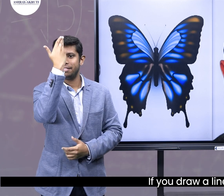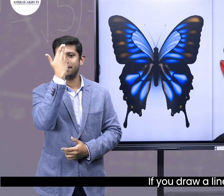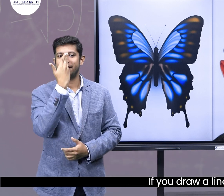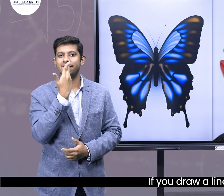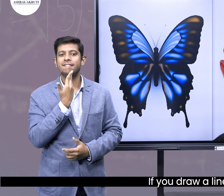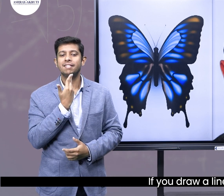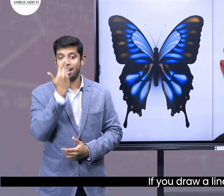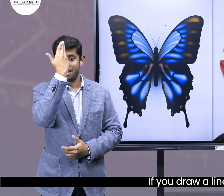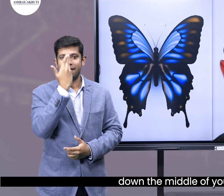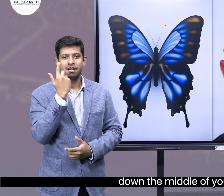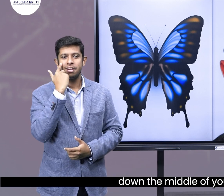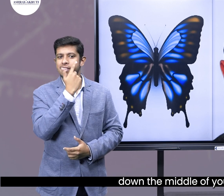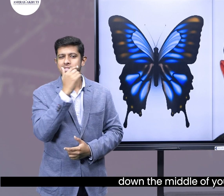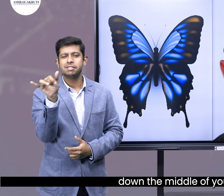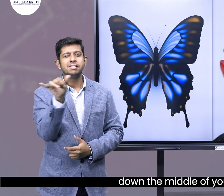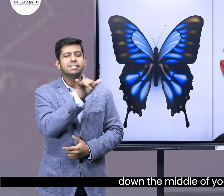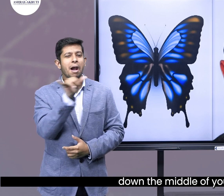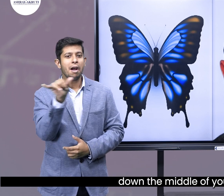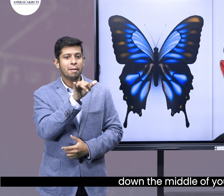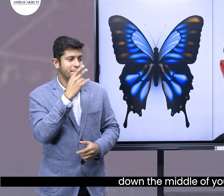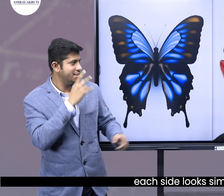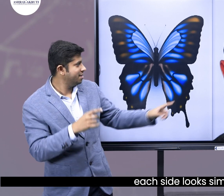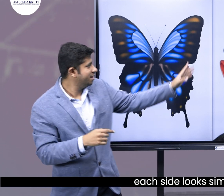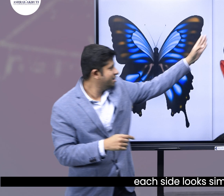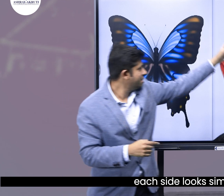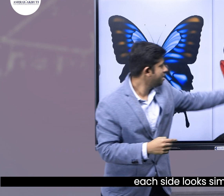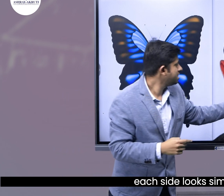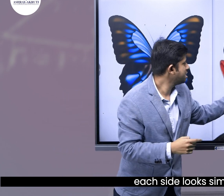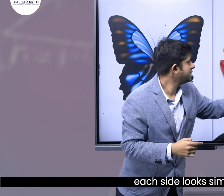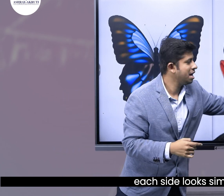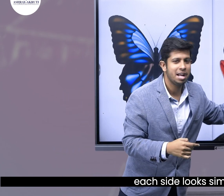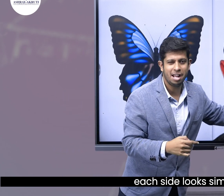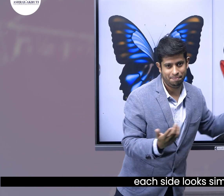If you draw a line down the middle of your face, each side looks similar.